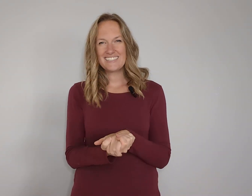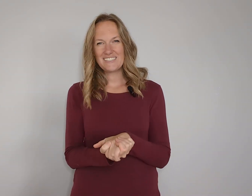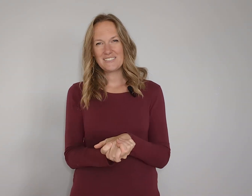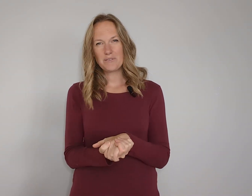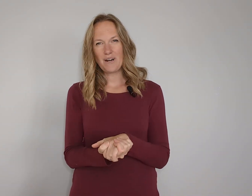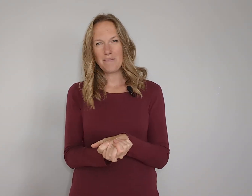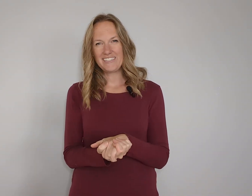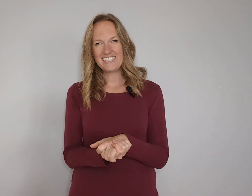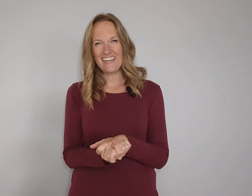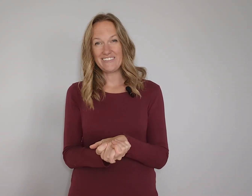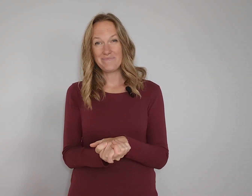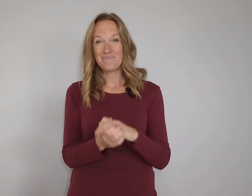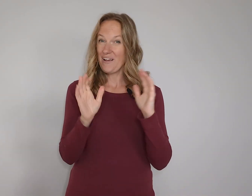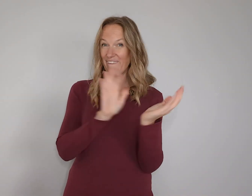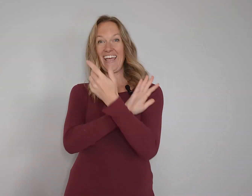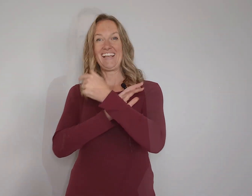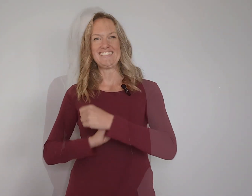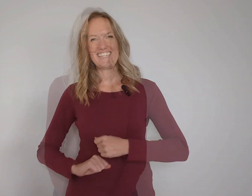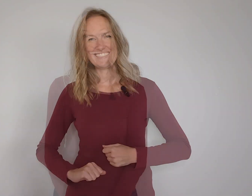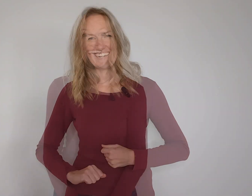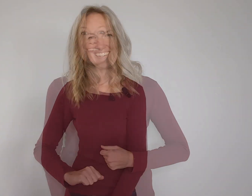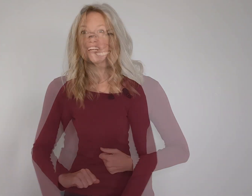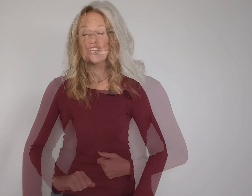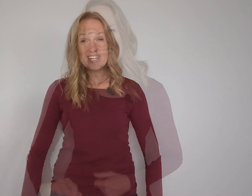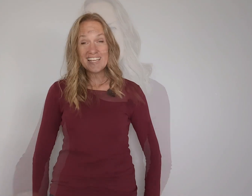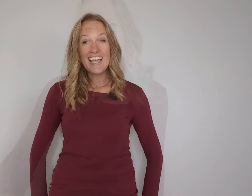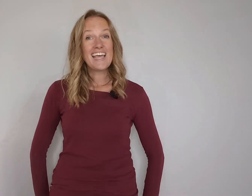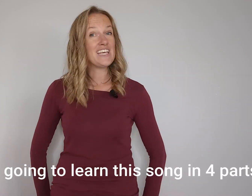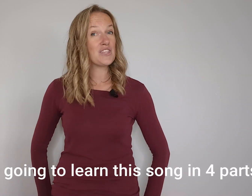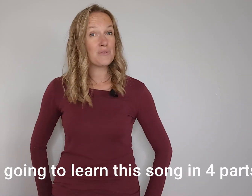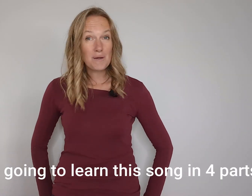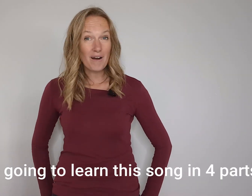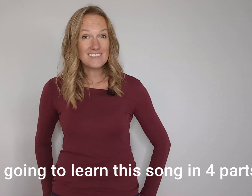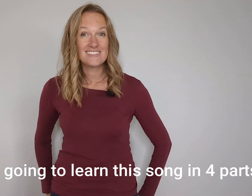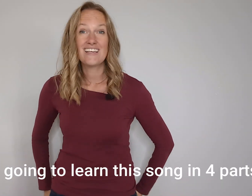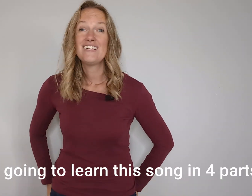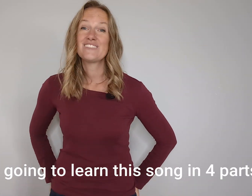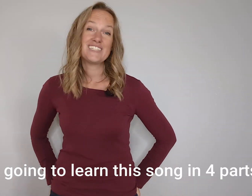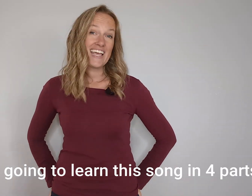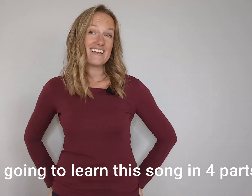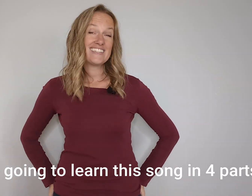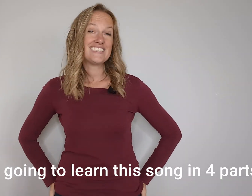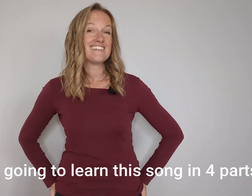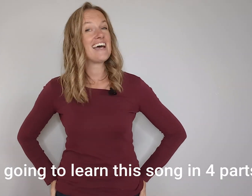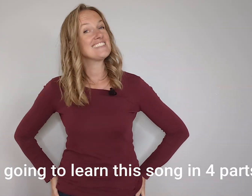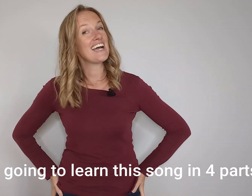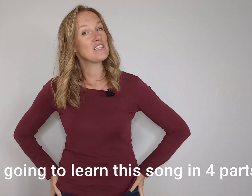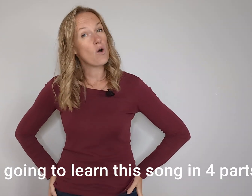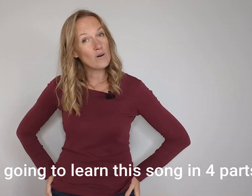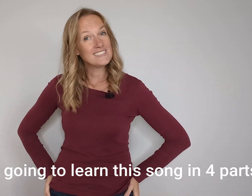consider subscribing to the channel. Okay, let's get started. Okay, we're going to learn it in 3 parts. So today I'm going to teach you how to sign the chorus and